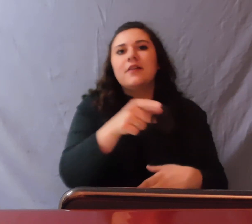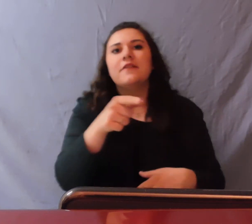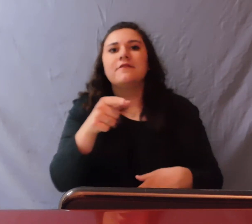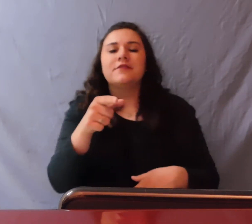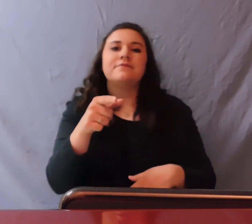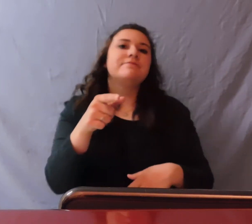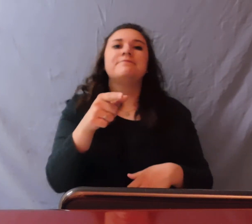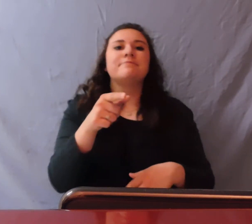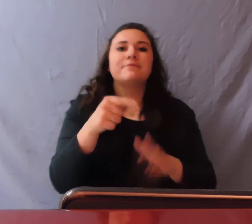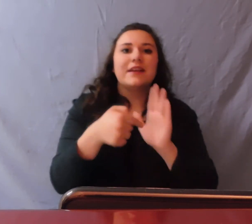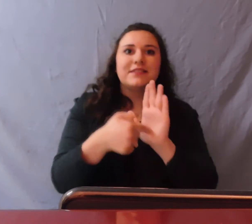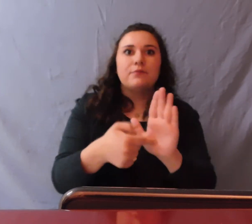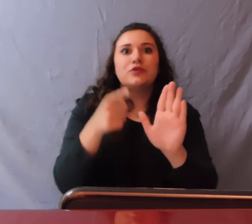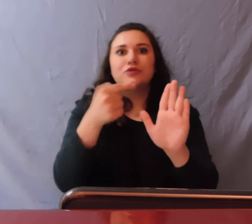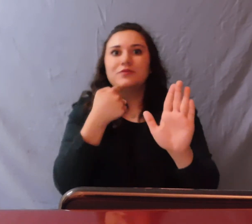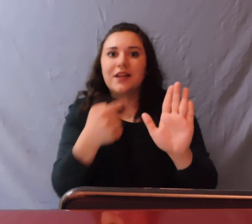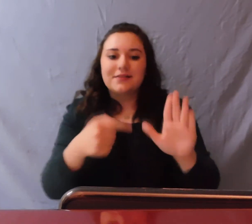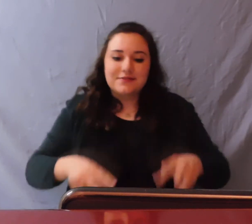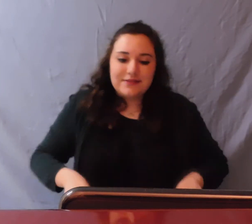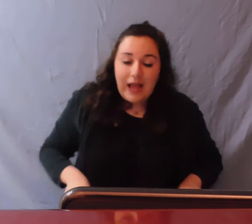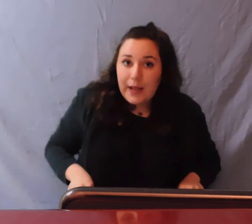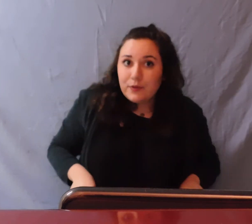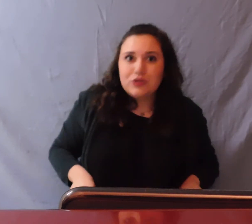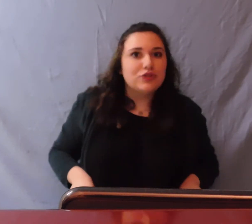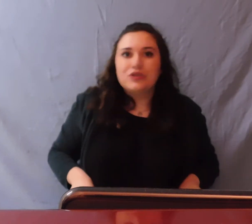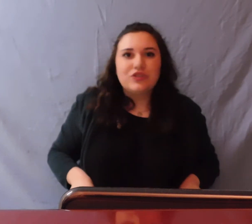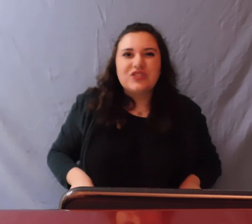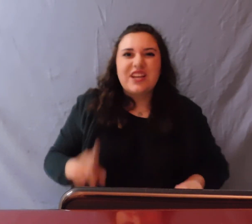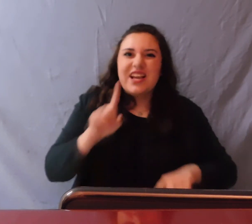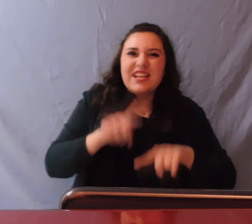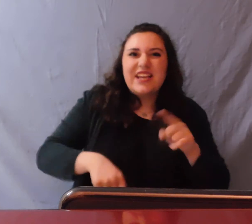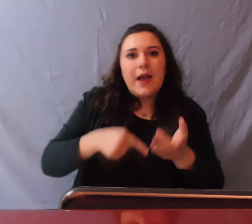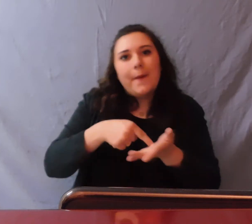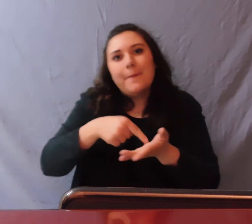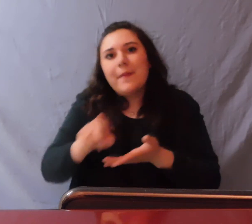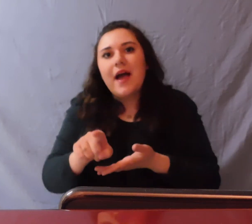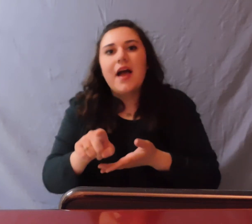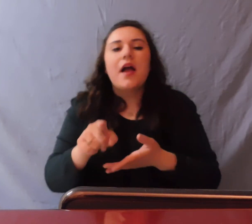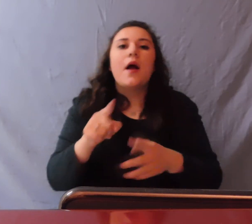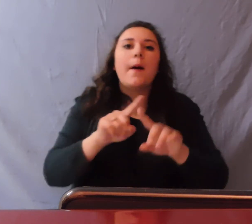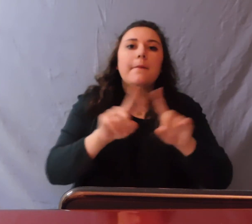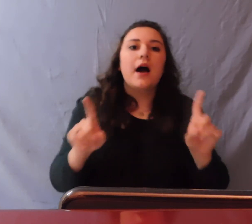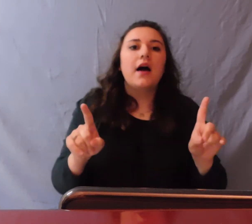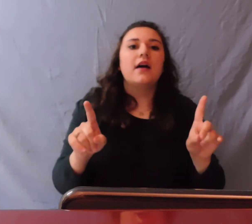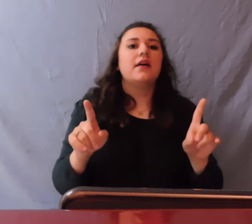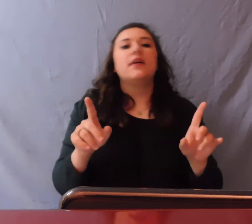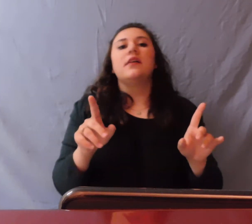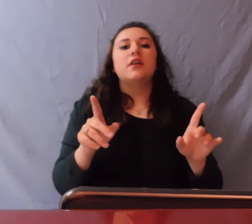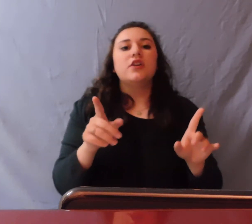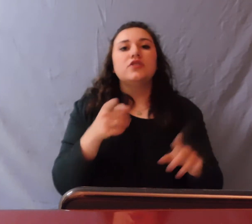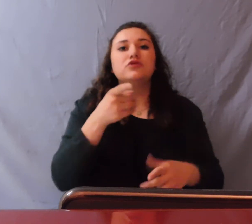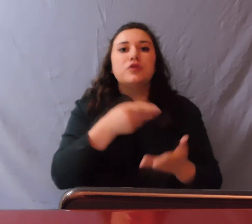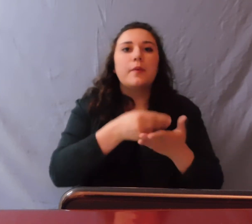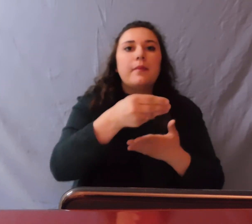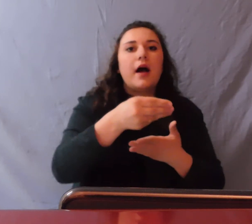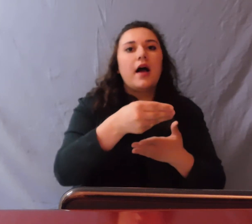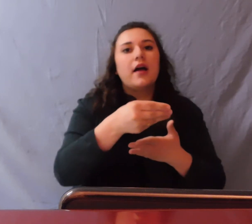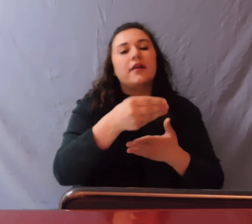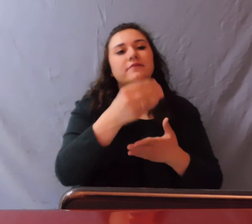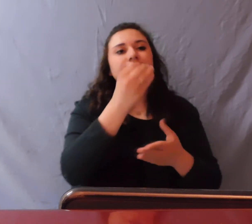that, but it would give you a specific list of what type of items that you could purchase as far as produce and